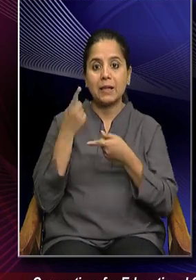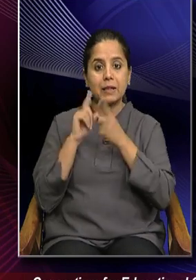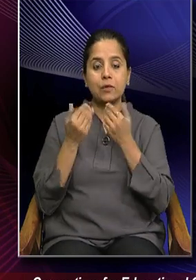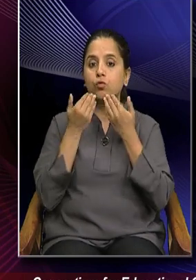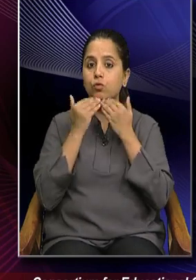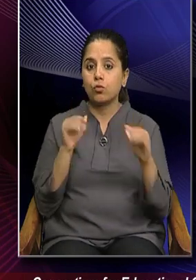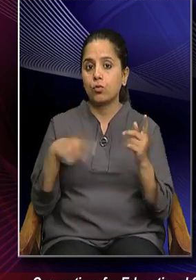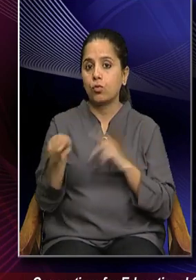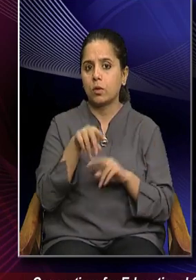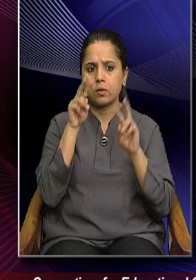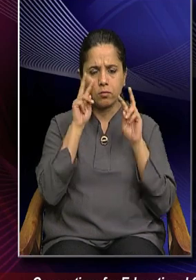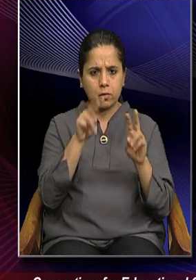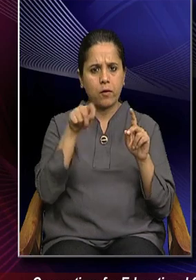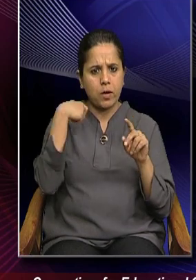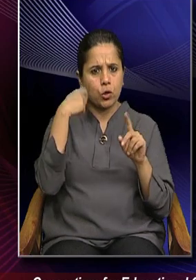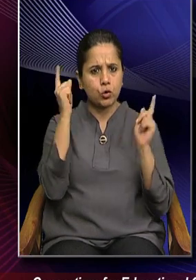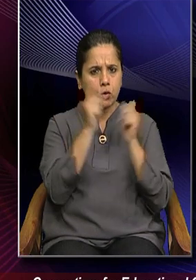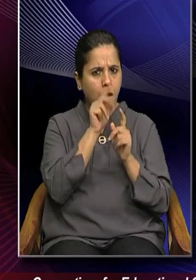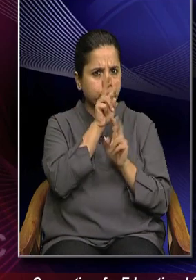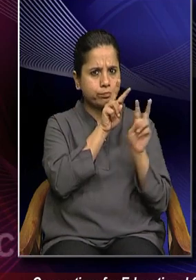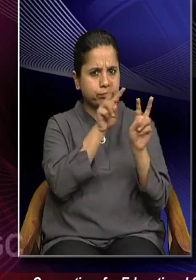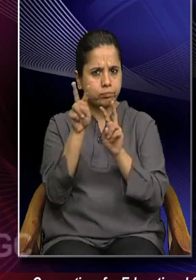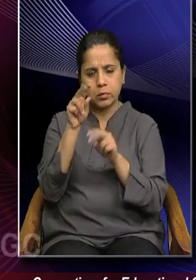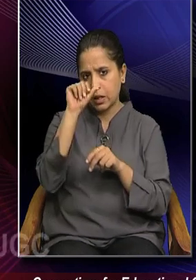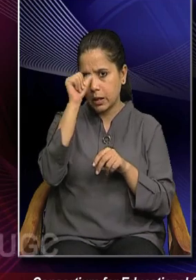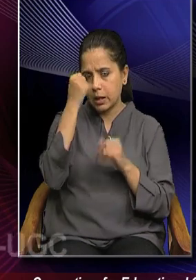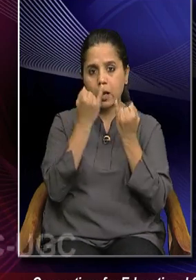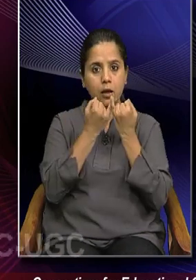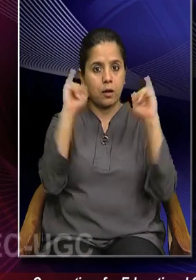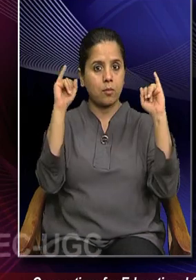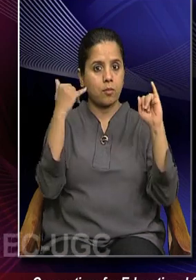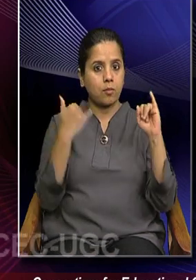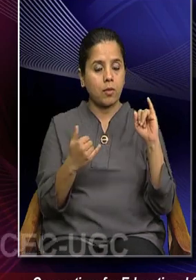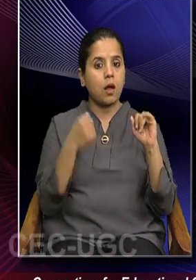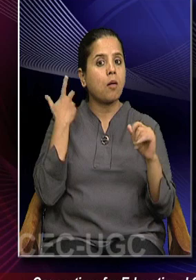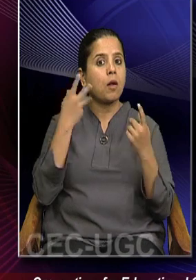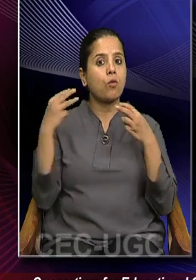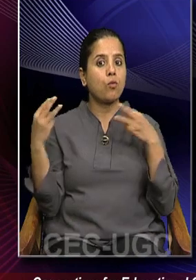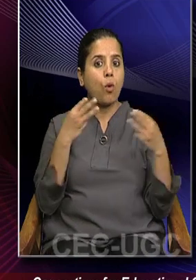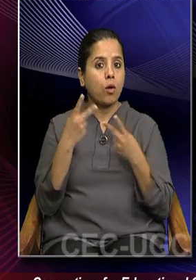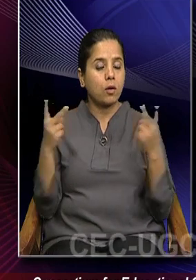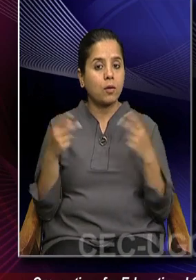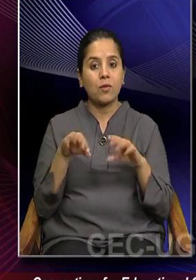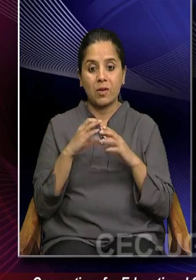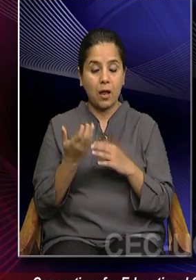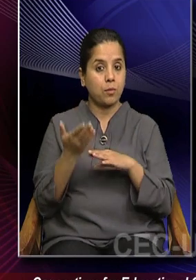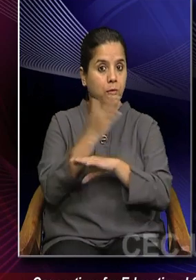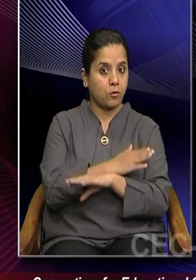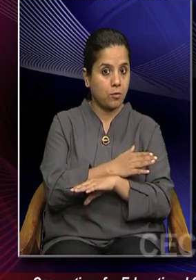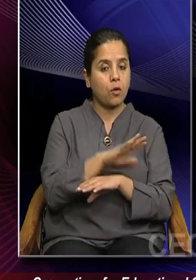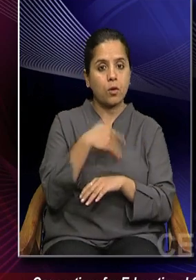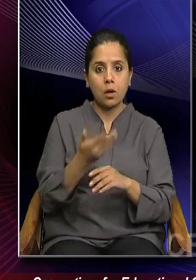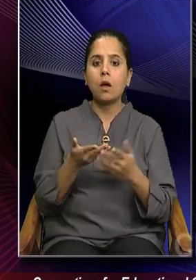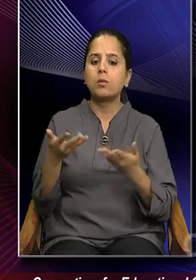students watch a documentary on the Indian independence movement before the class and